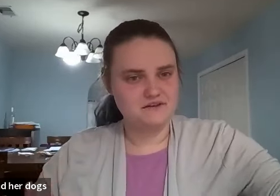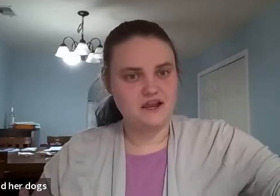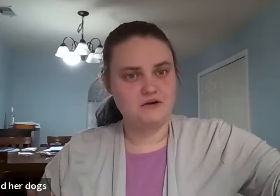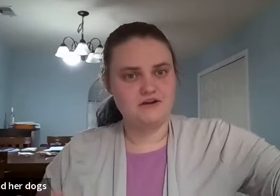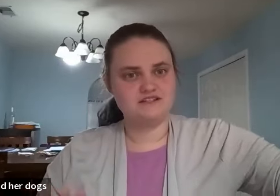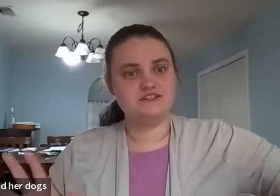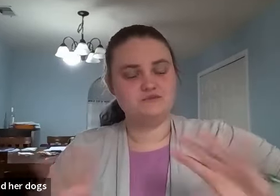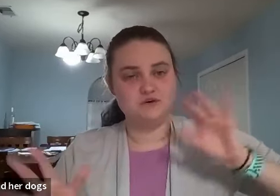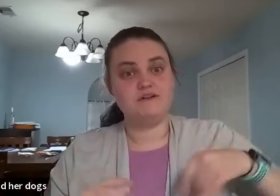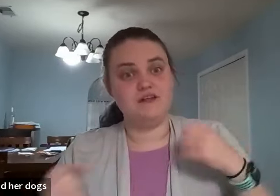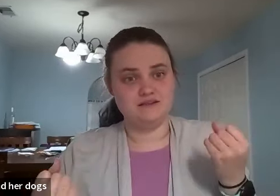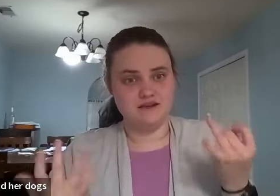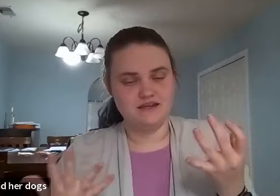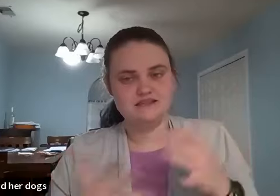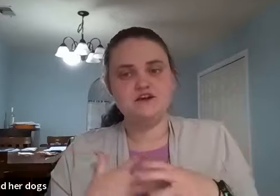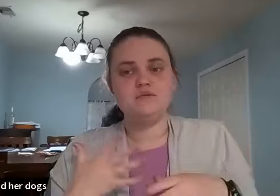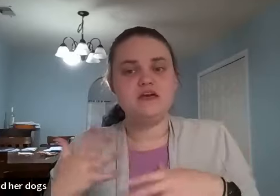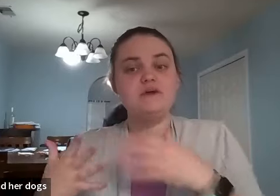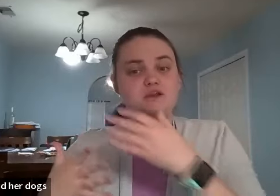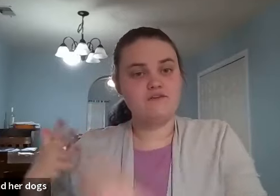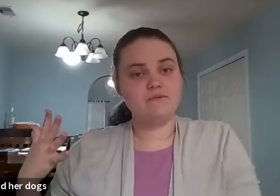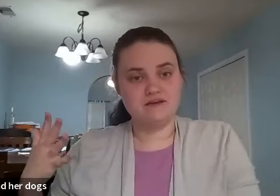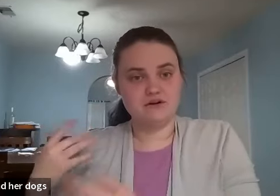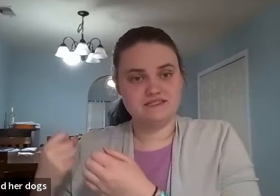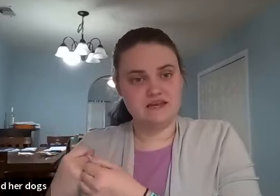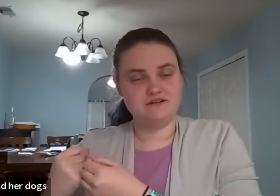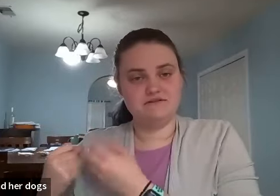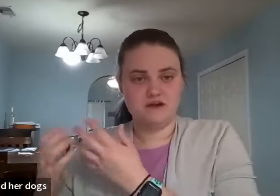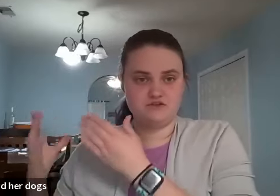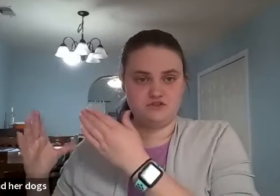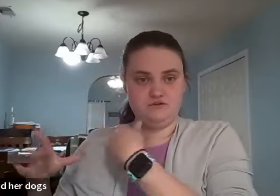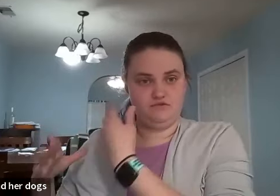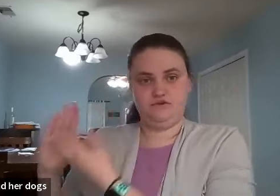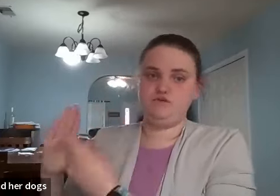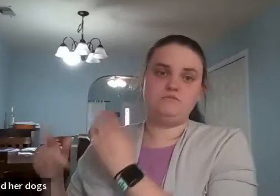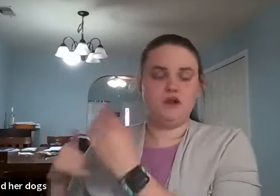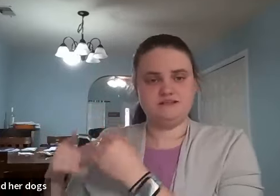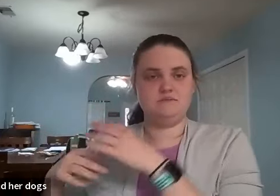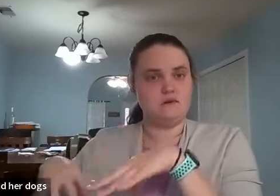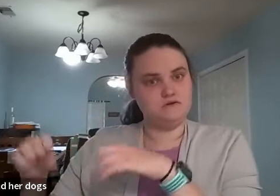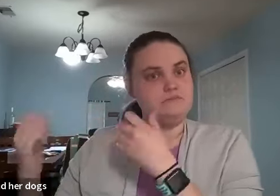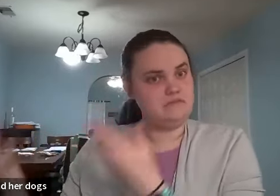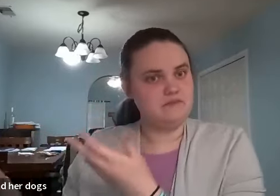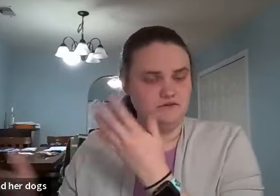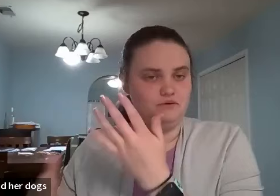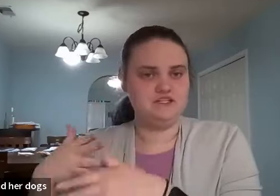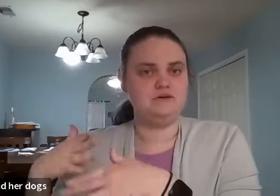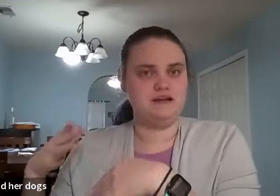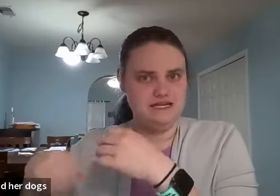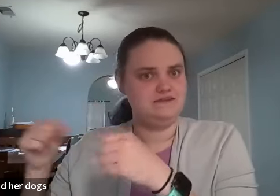like how our class goes, is we do have a lot of signs, but that way you have them kind of already saved in a file so you can review them, practice them, and learn them if you need to kind of take the